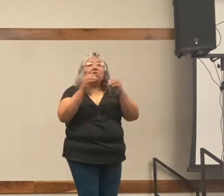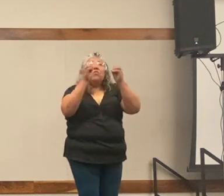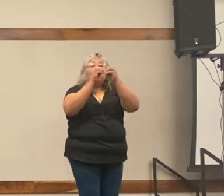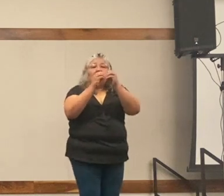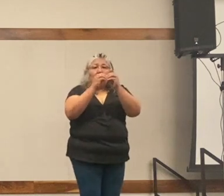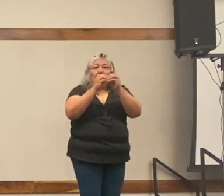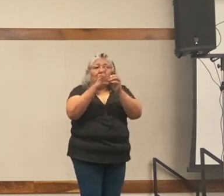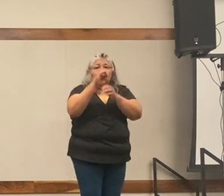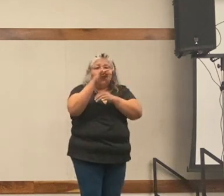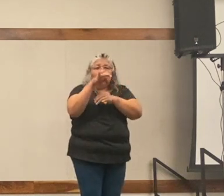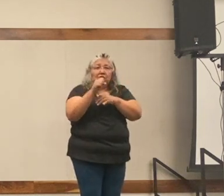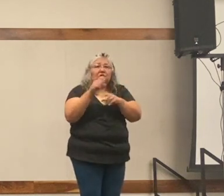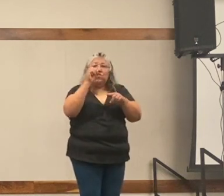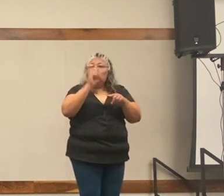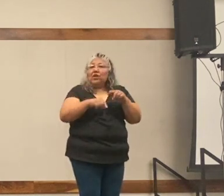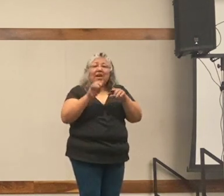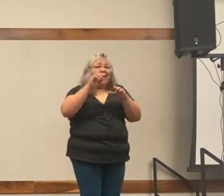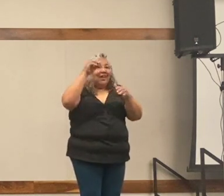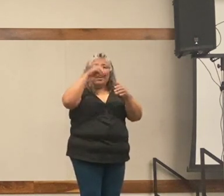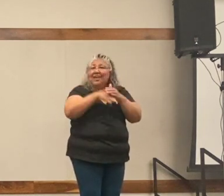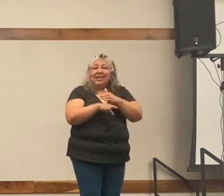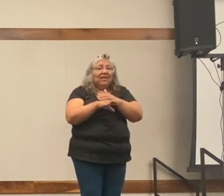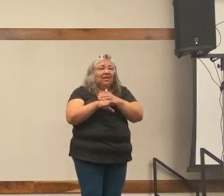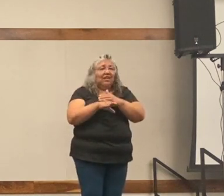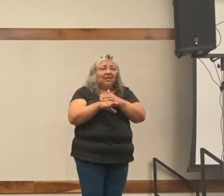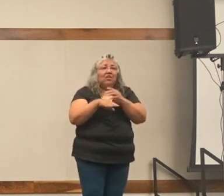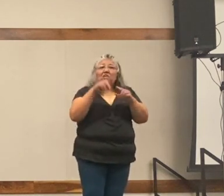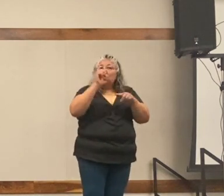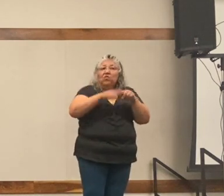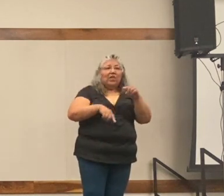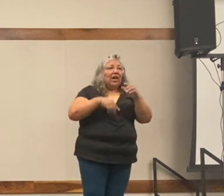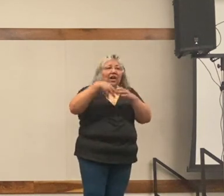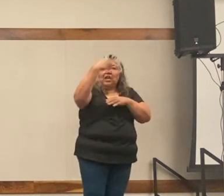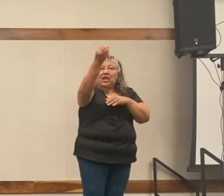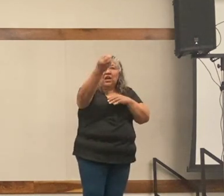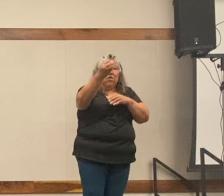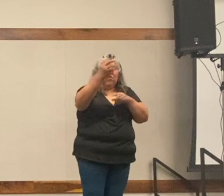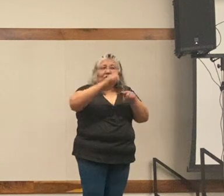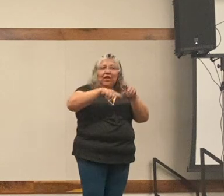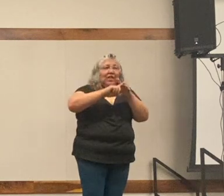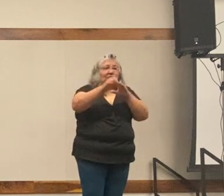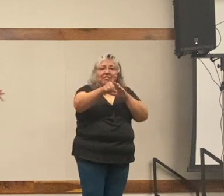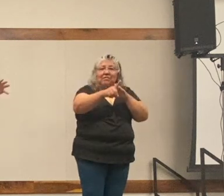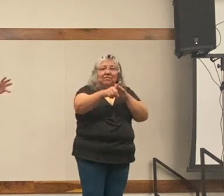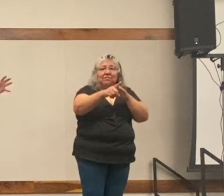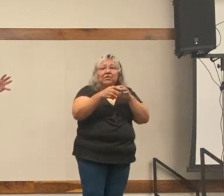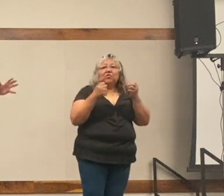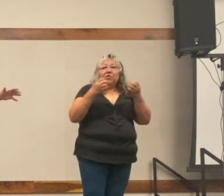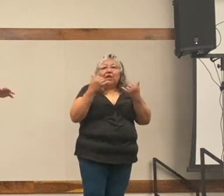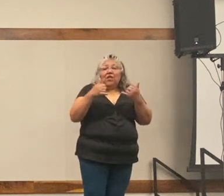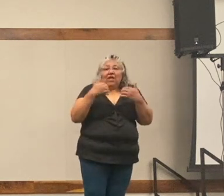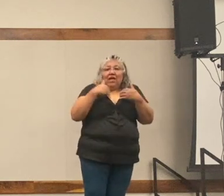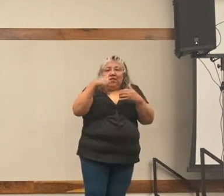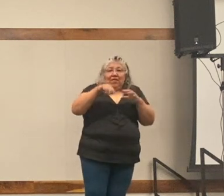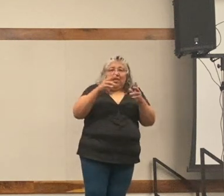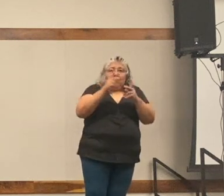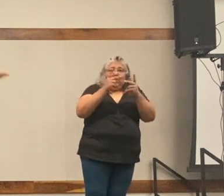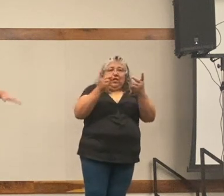sentries. You cannot get in and you cannot get out, right? And they have this